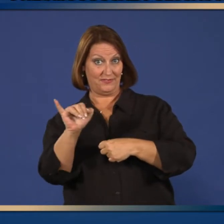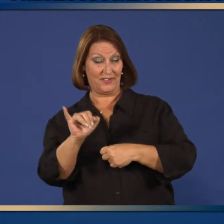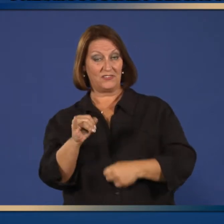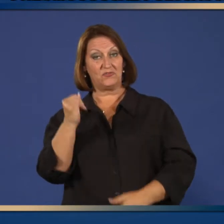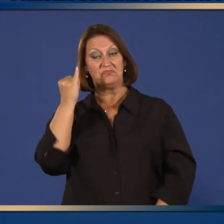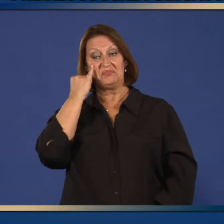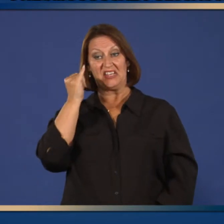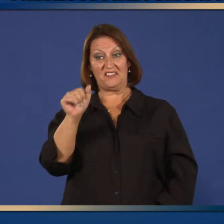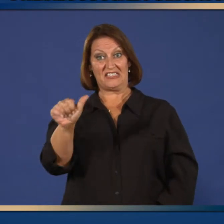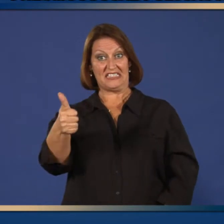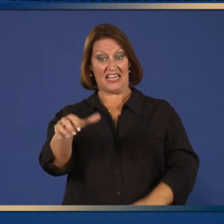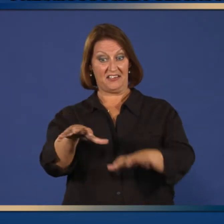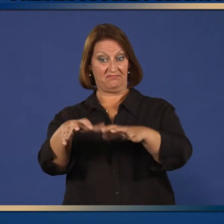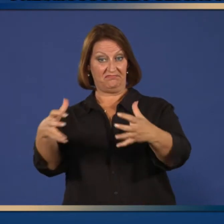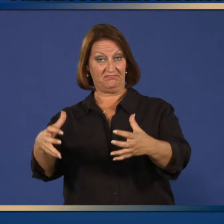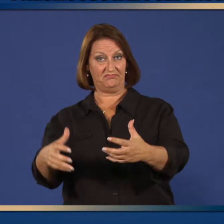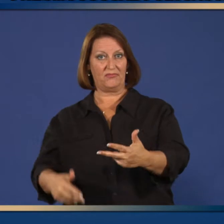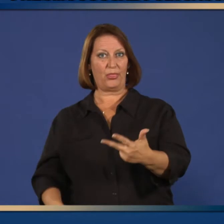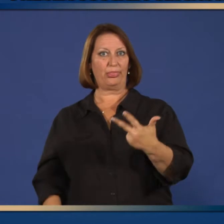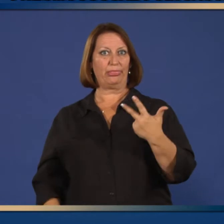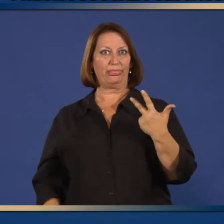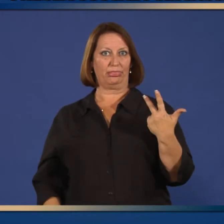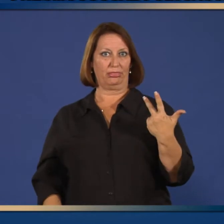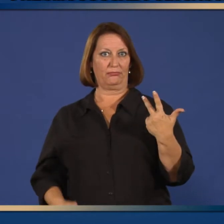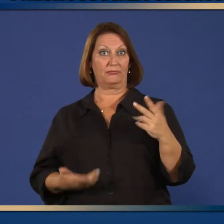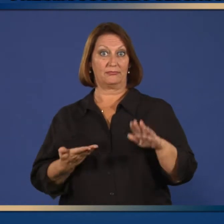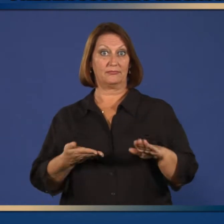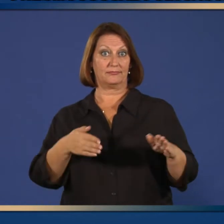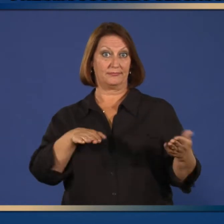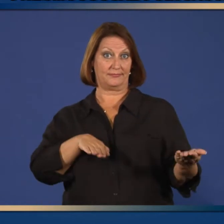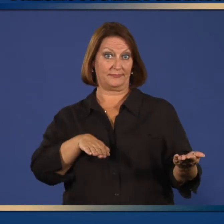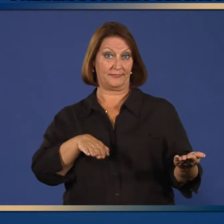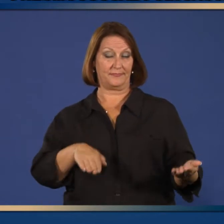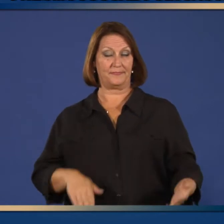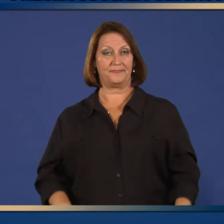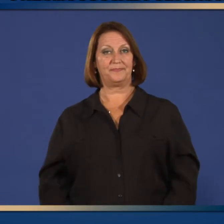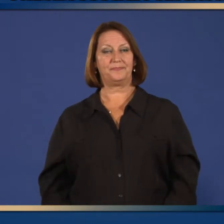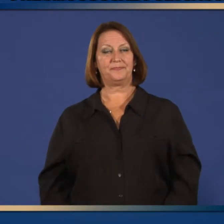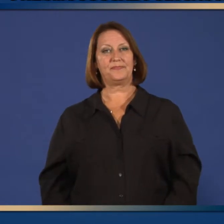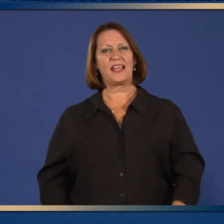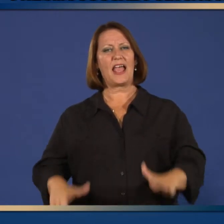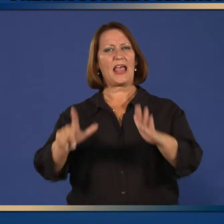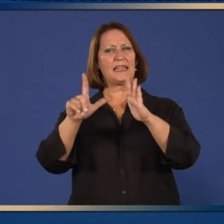And meningitis, about 3 people in 10.